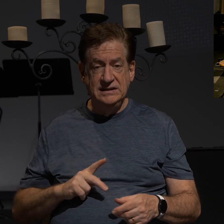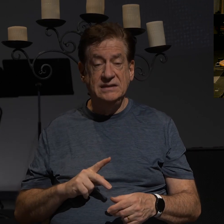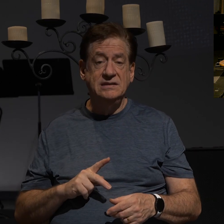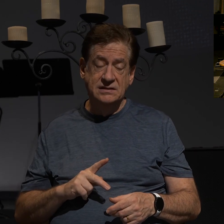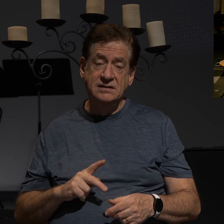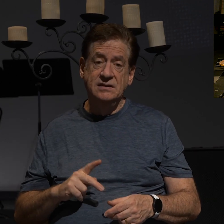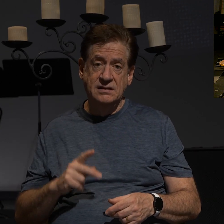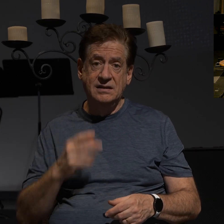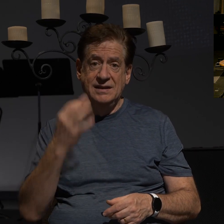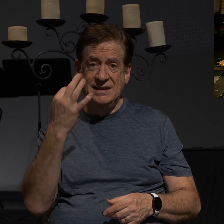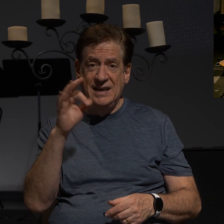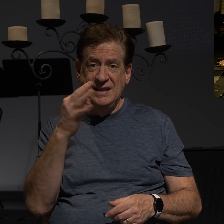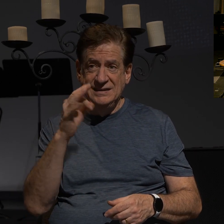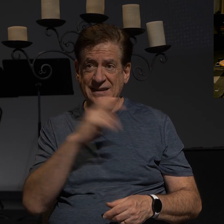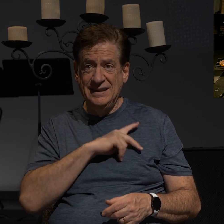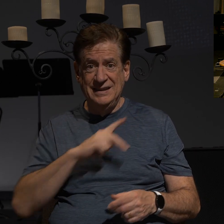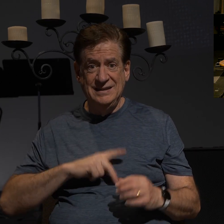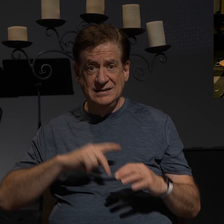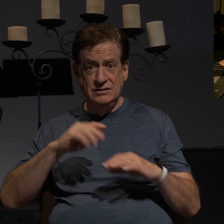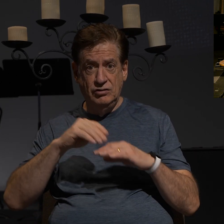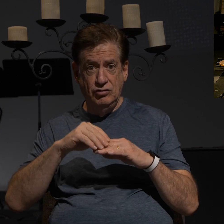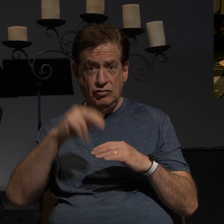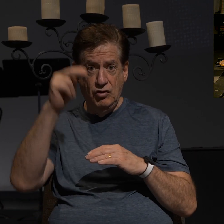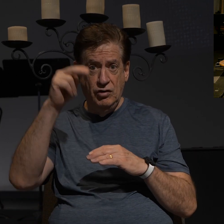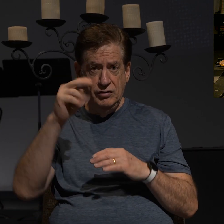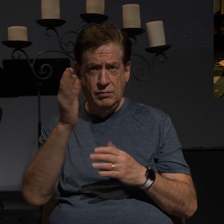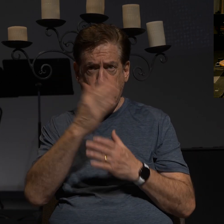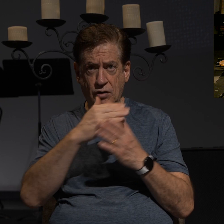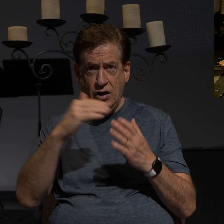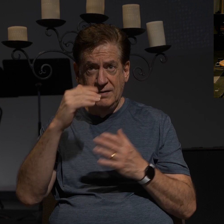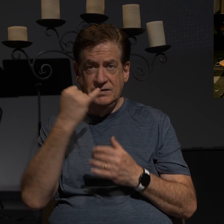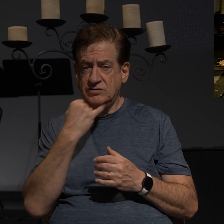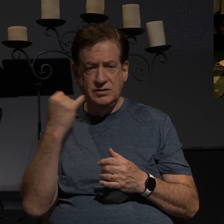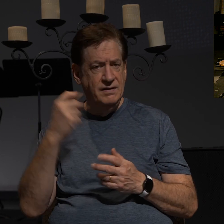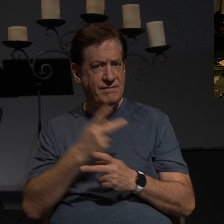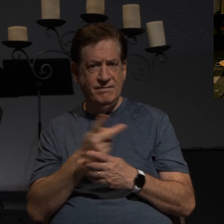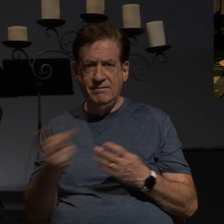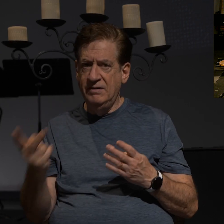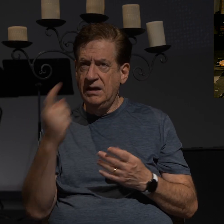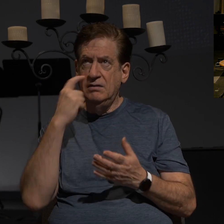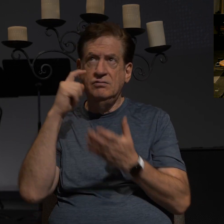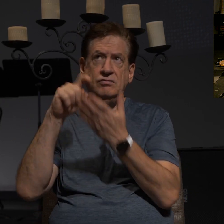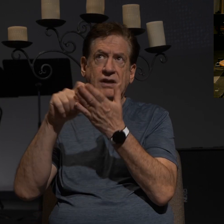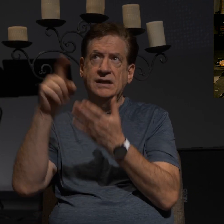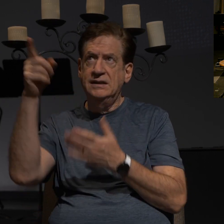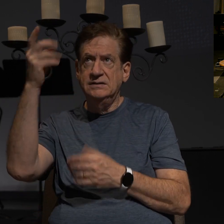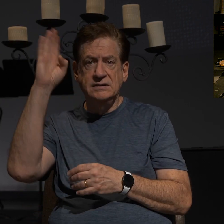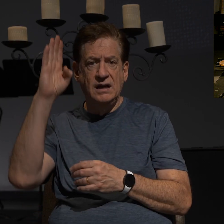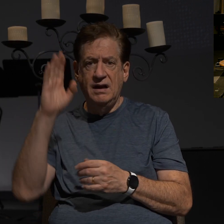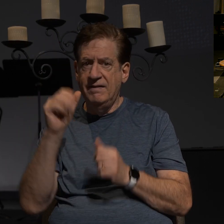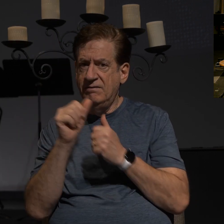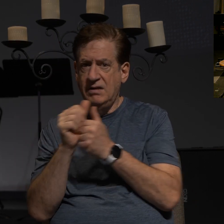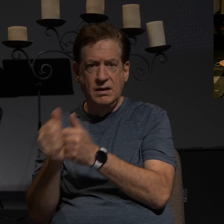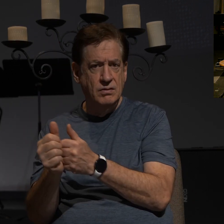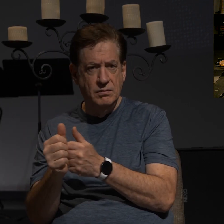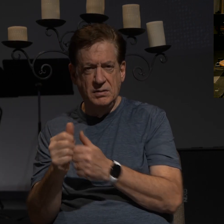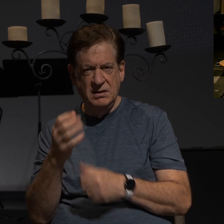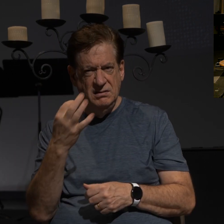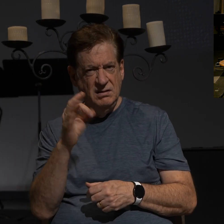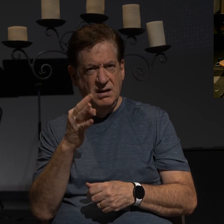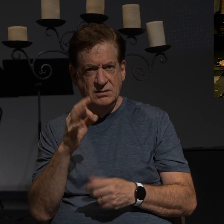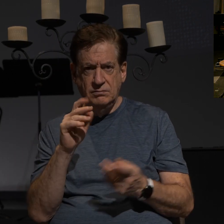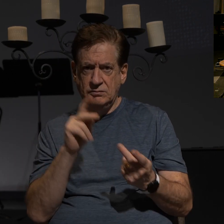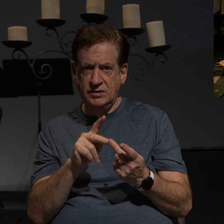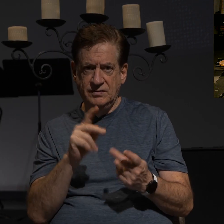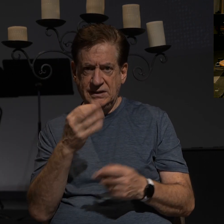19 kings in the northern section of Israel failed to recognize God and follow him. A perfect 19 for 19